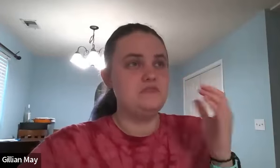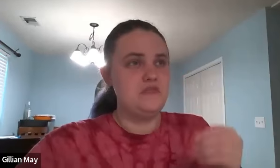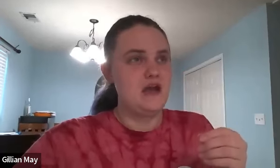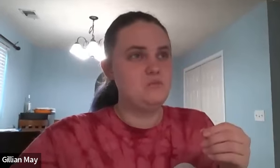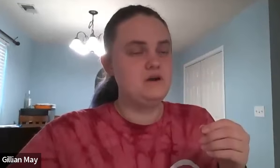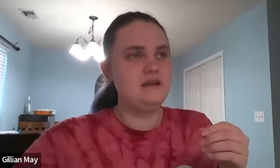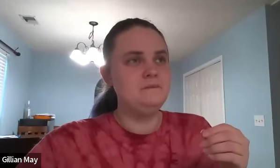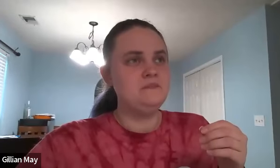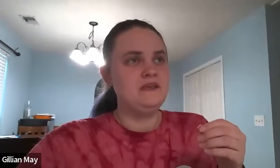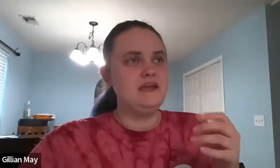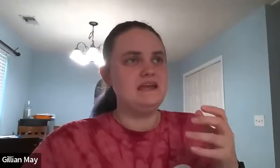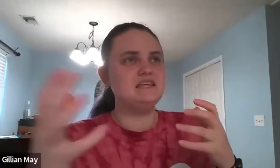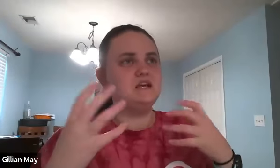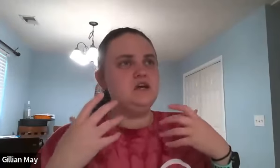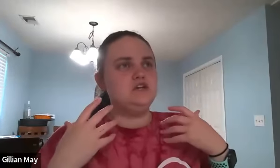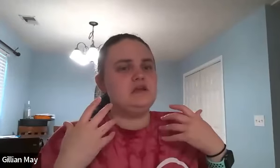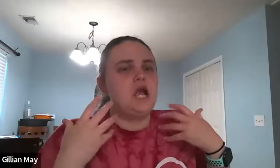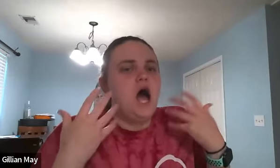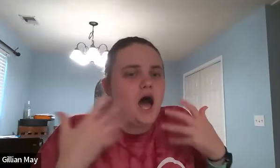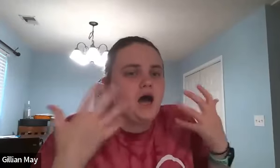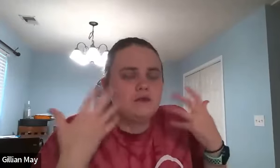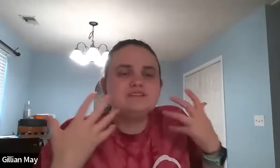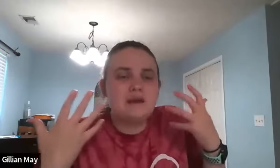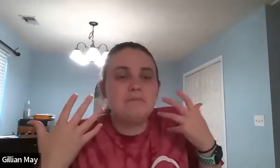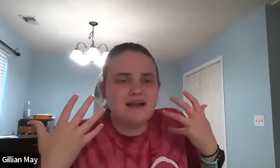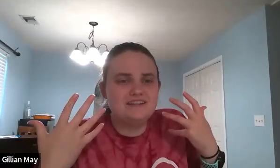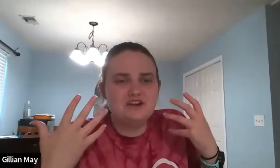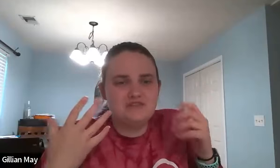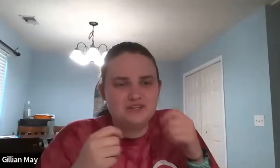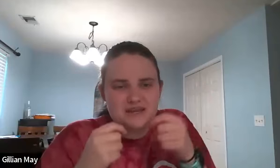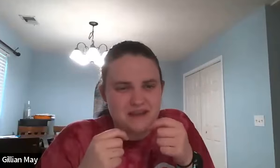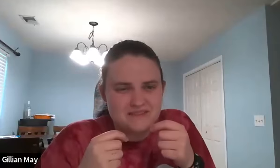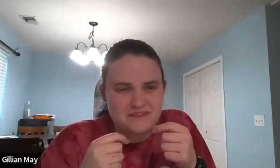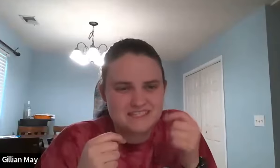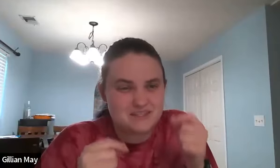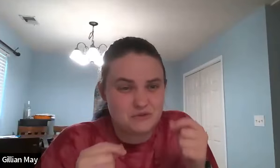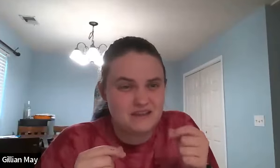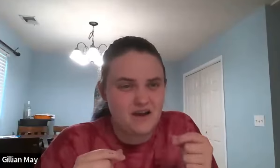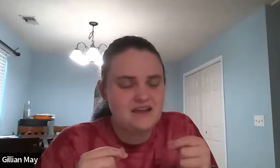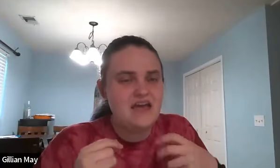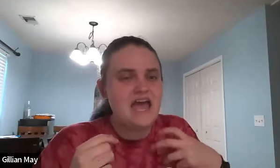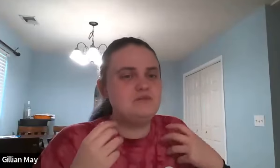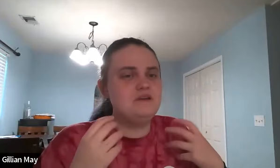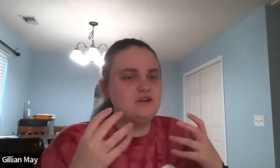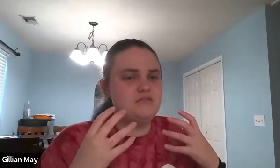with that one, it's like you're like like when you take a bite, you know, like you take a bite of something that's still really hot and you immediately go in this